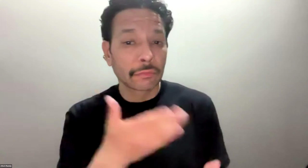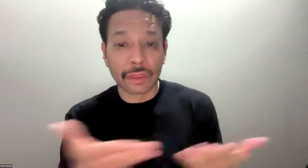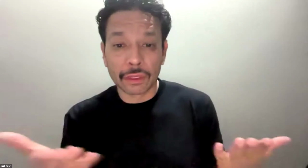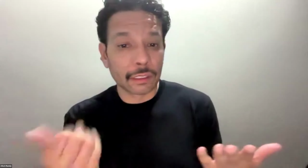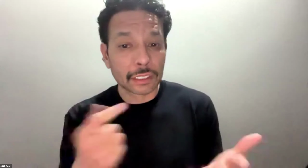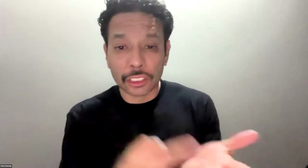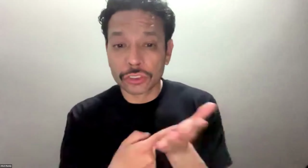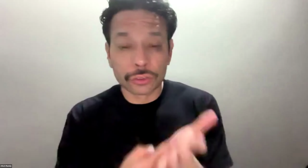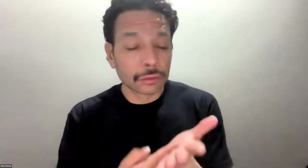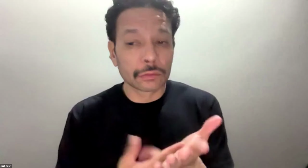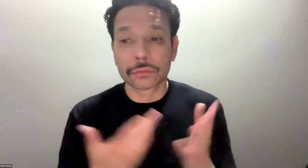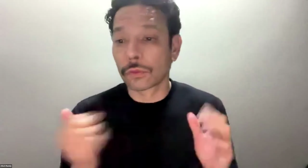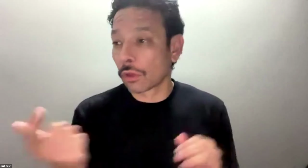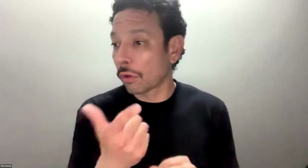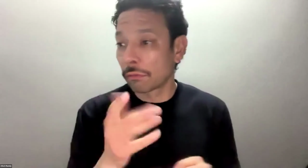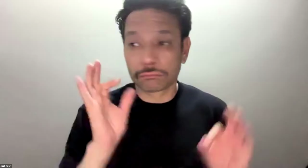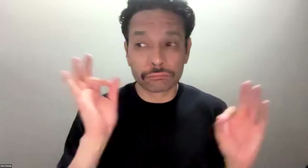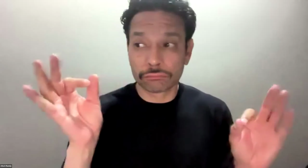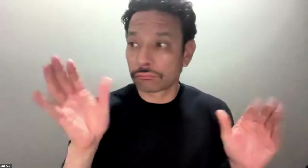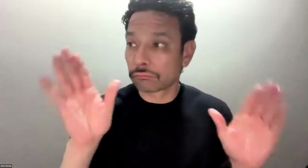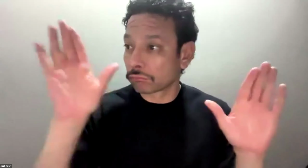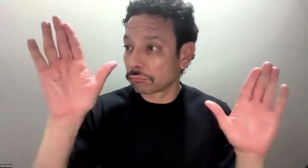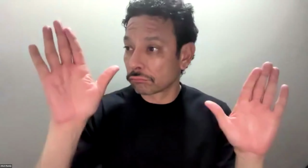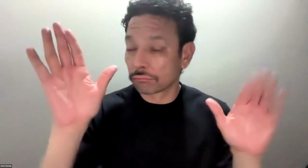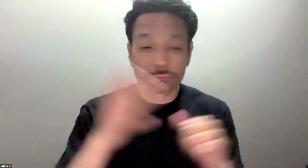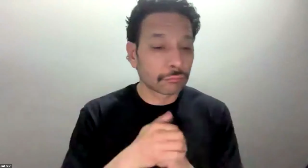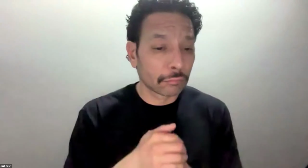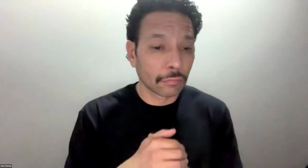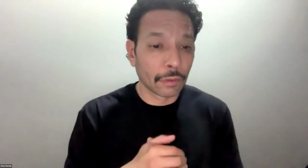Nope. So all in favor, please